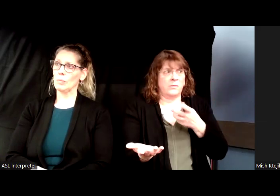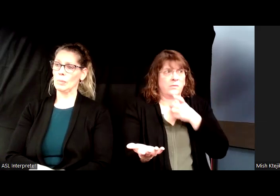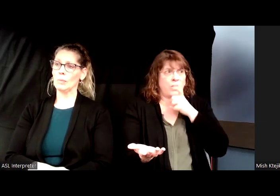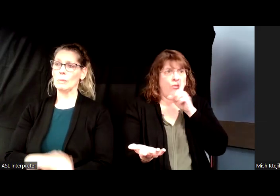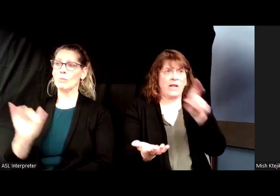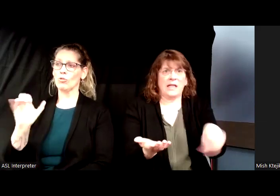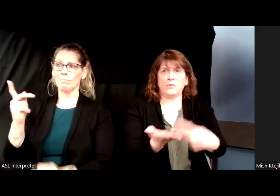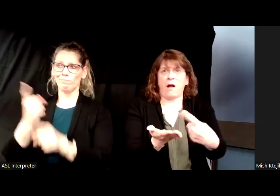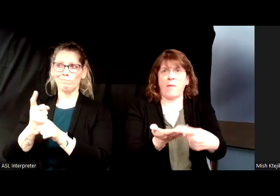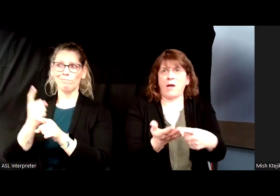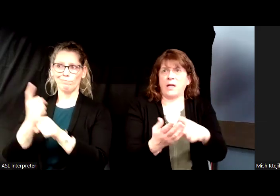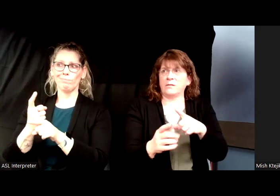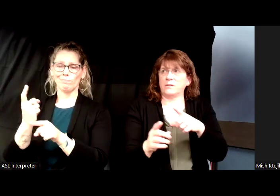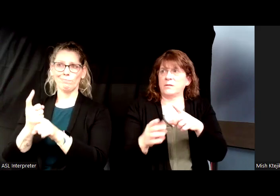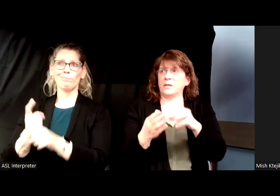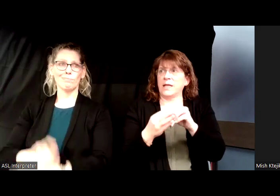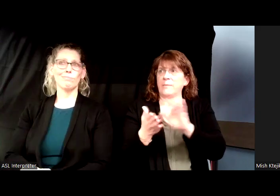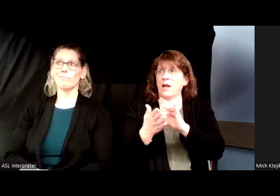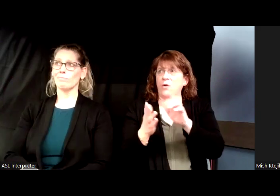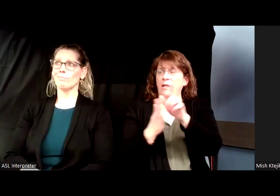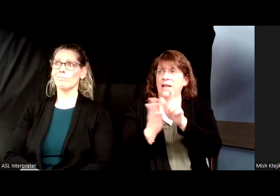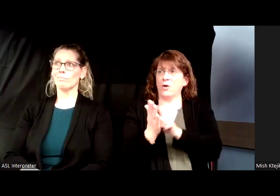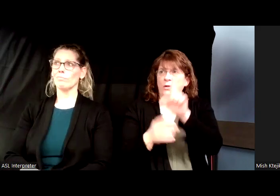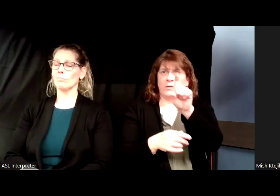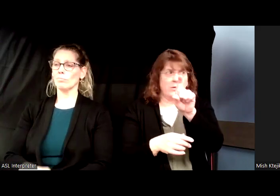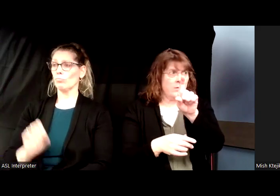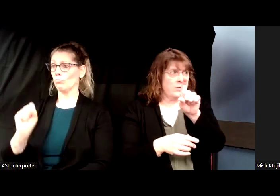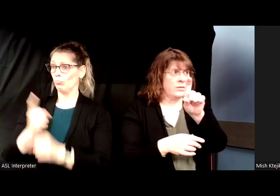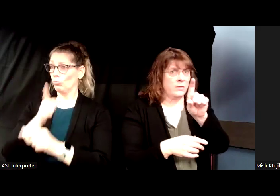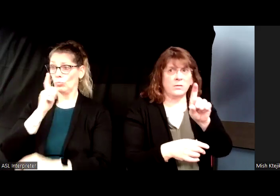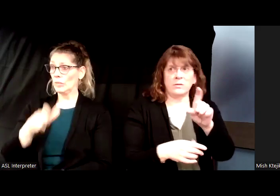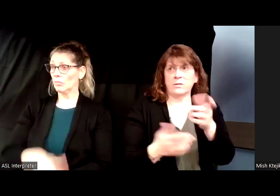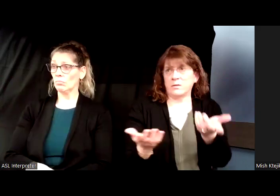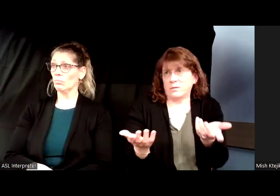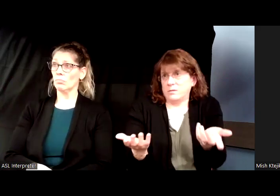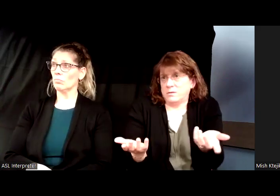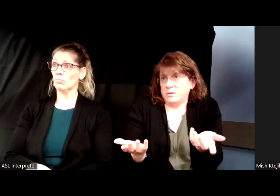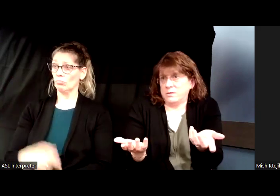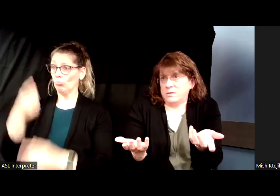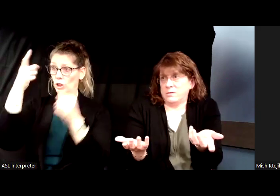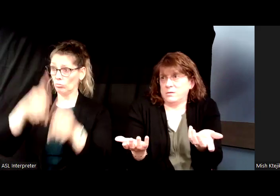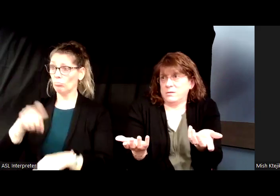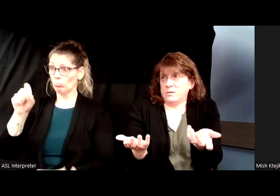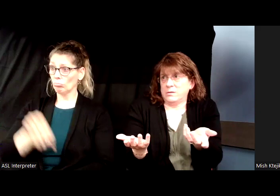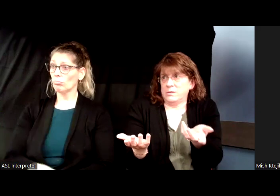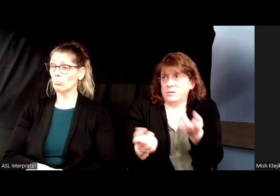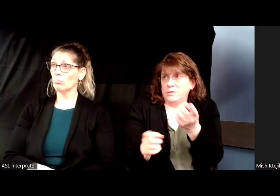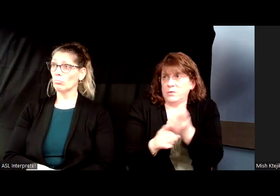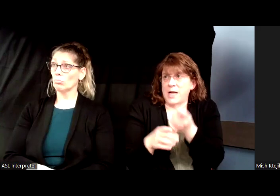either supervisory or generalist, correct? Right, you're right. Or medical or legal, am I correct? I agree.